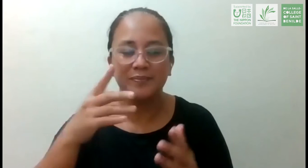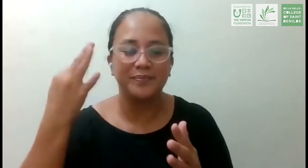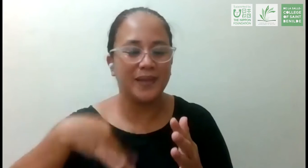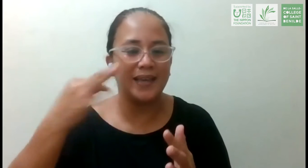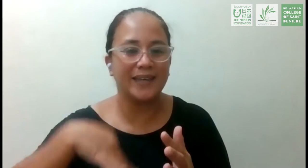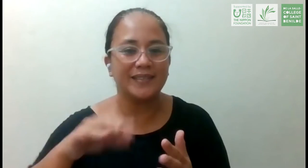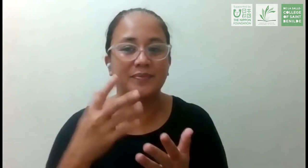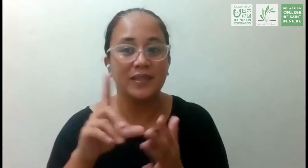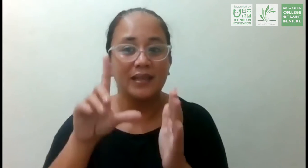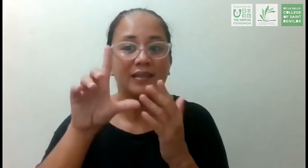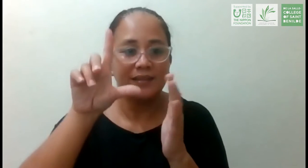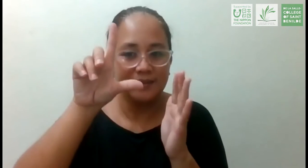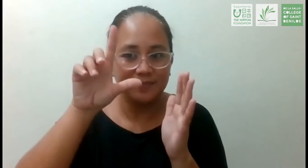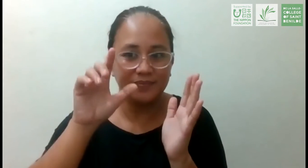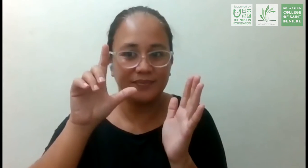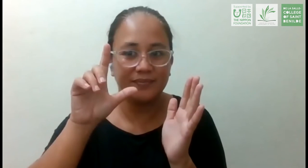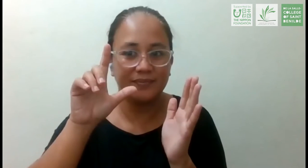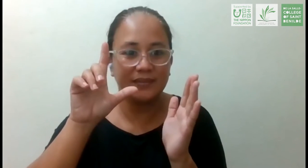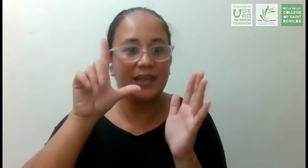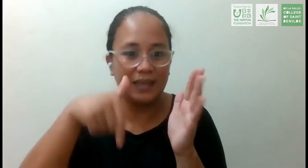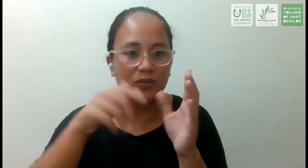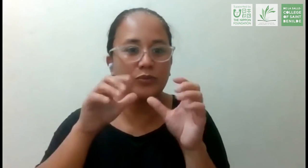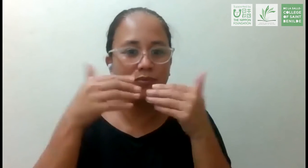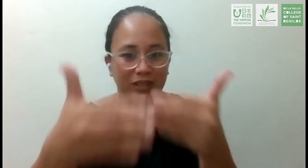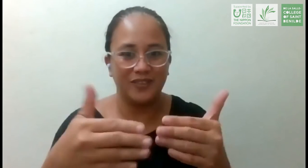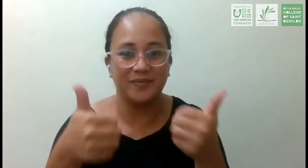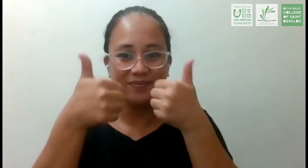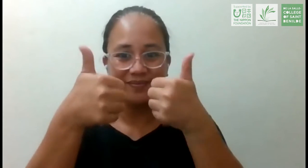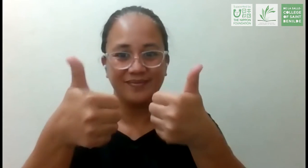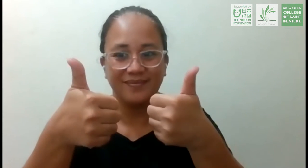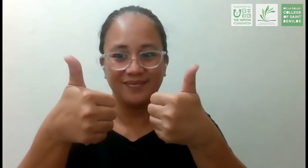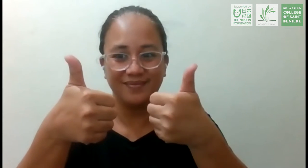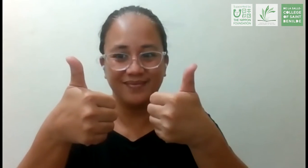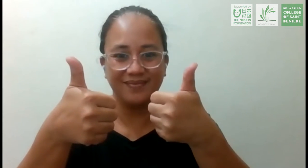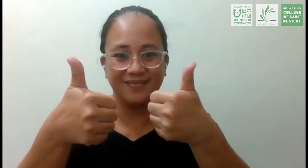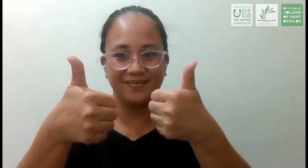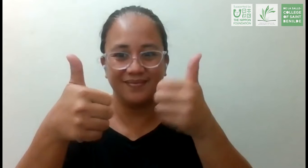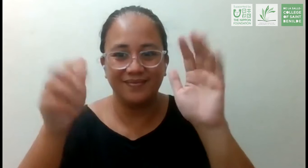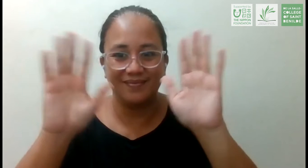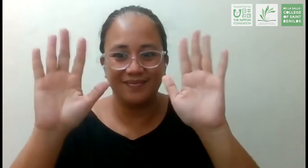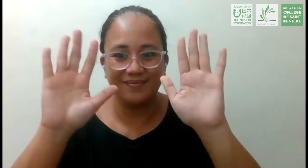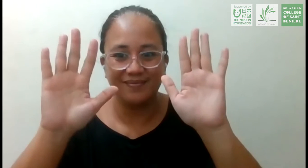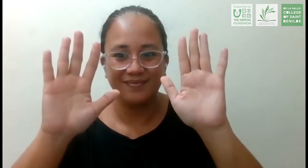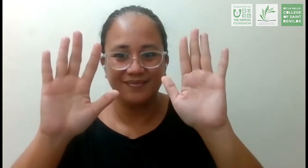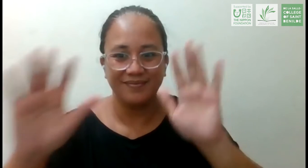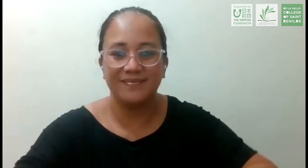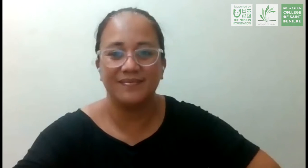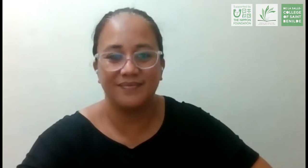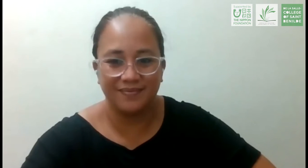then we'll continue with that when we come back. And Chuck. All right, sir.